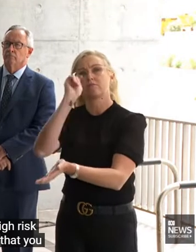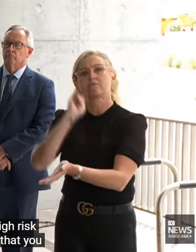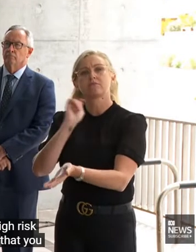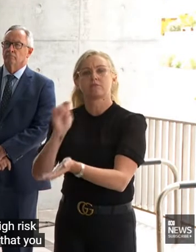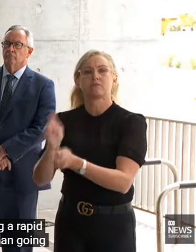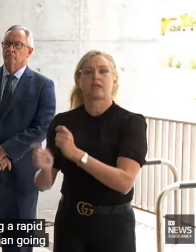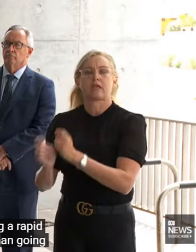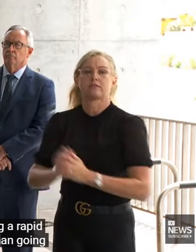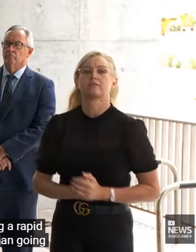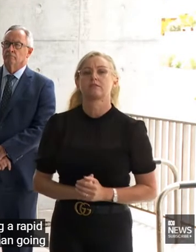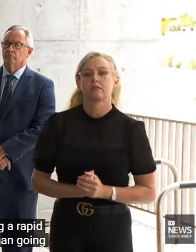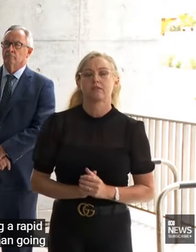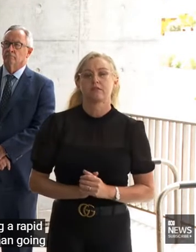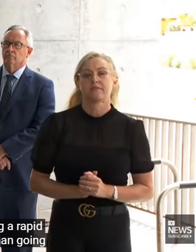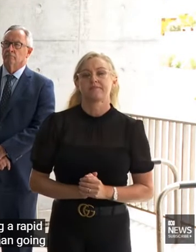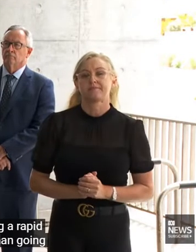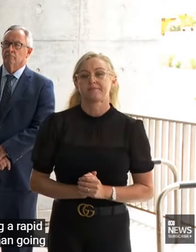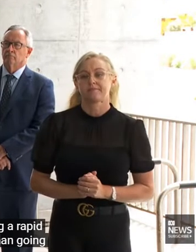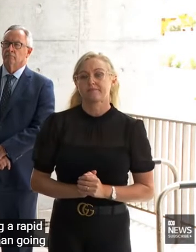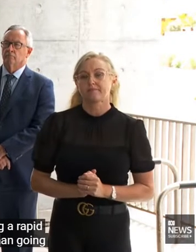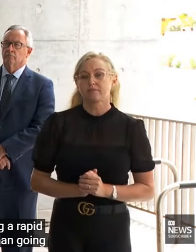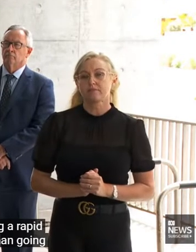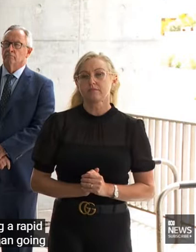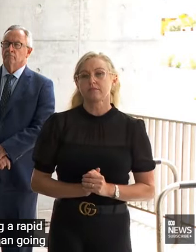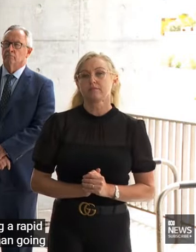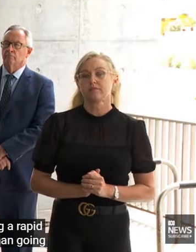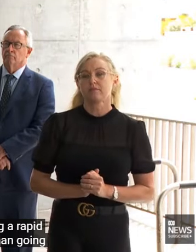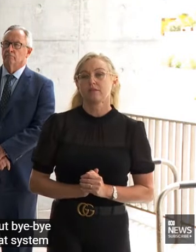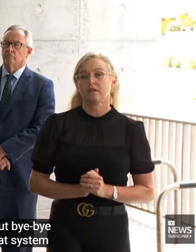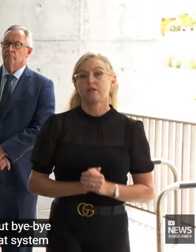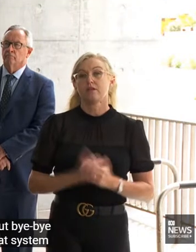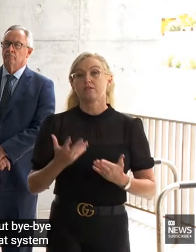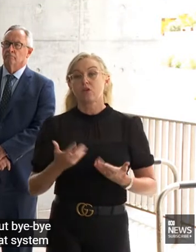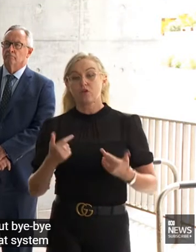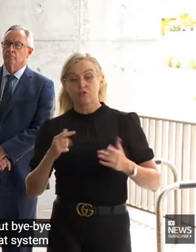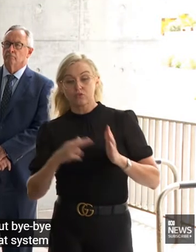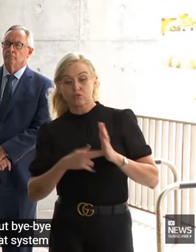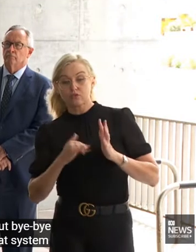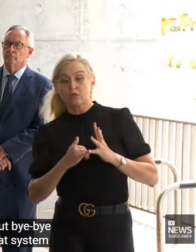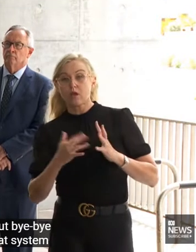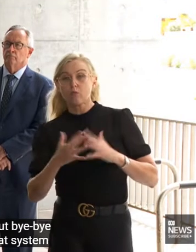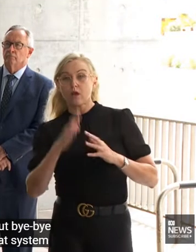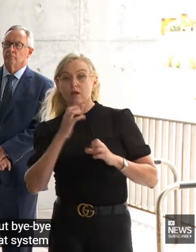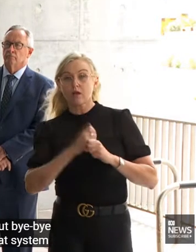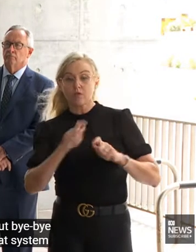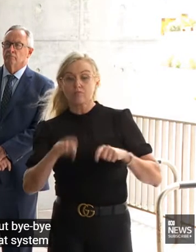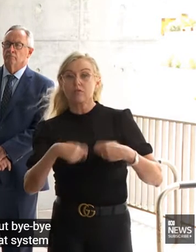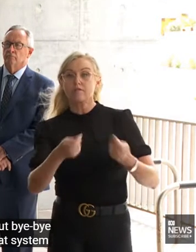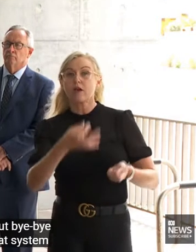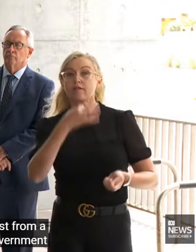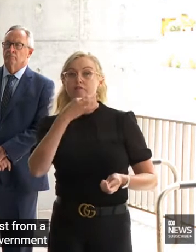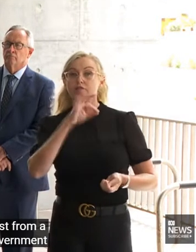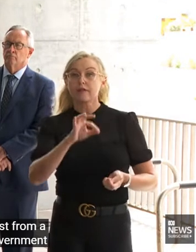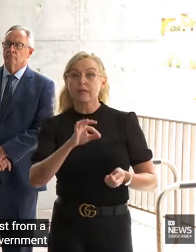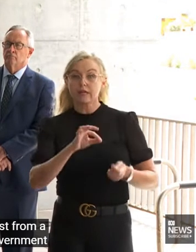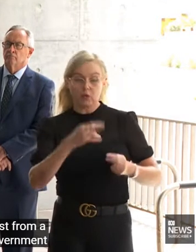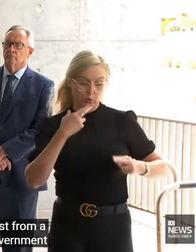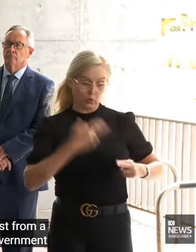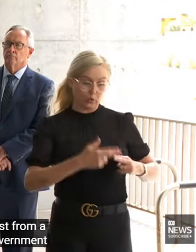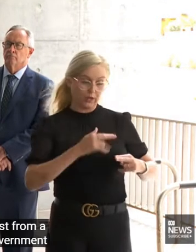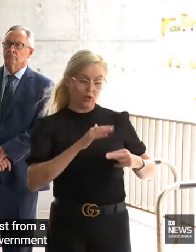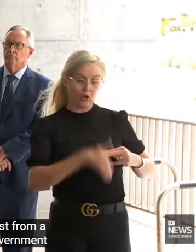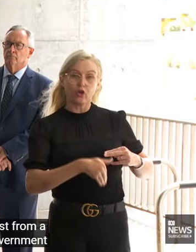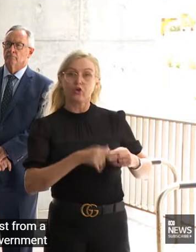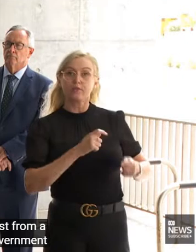So by supporting that system and providing free tests from a New South Wales government perspective, we think that will enhance and promote